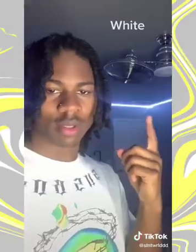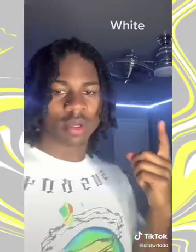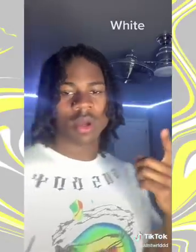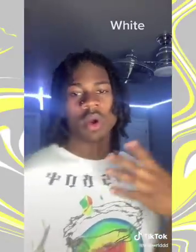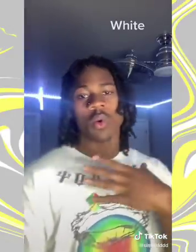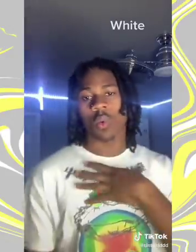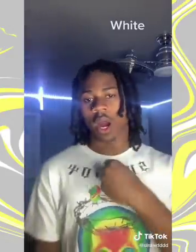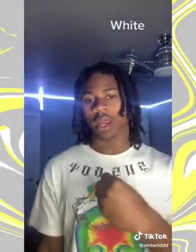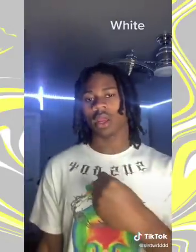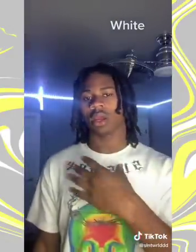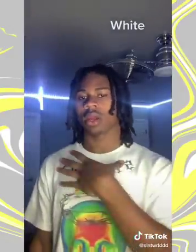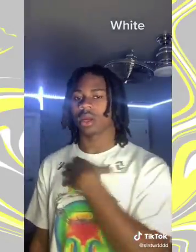white,